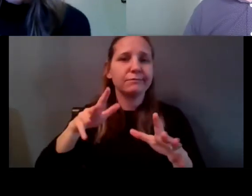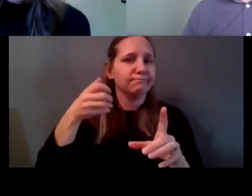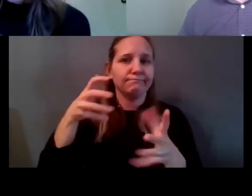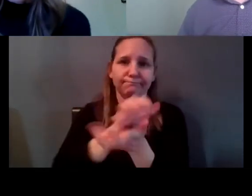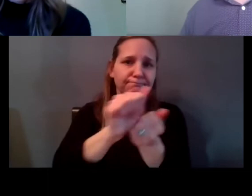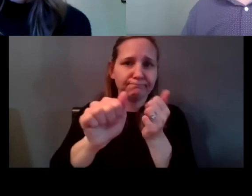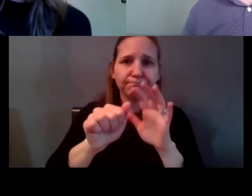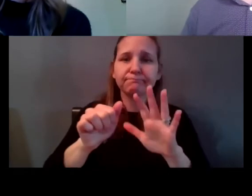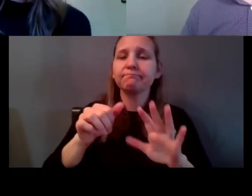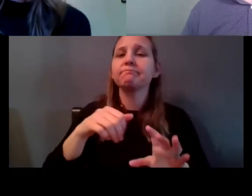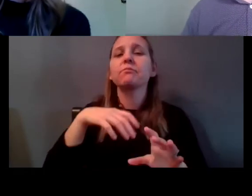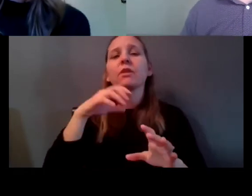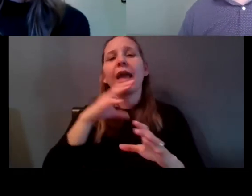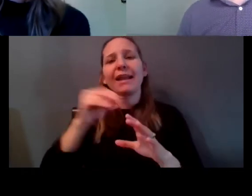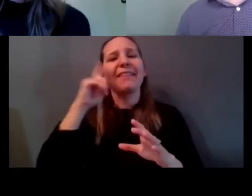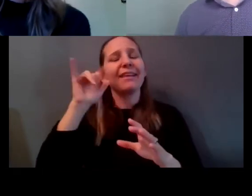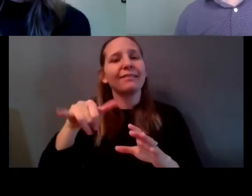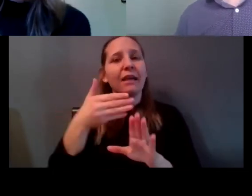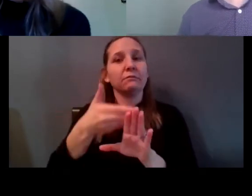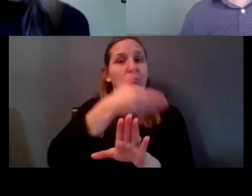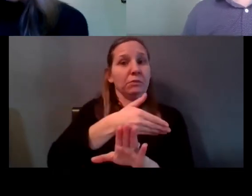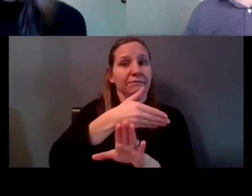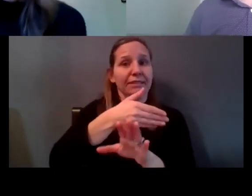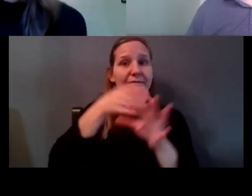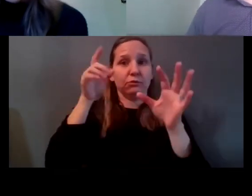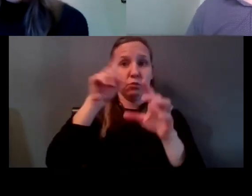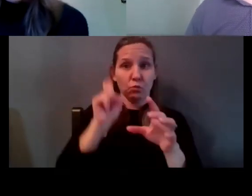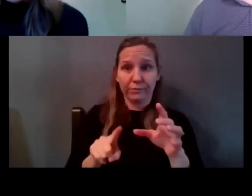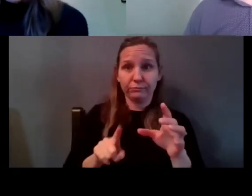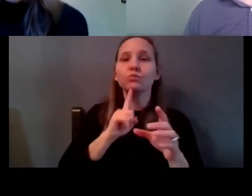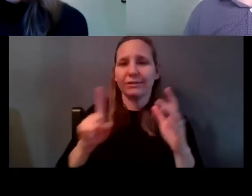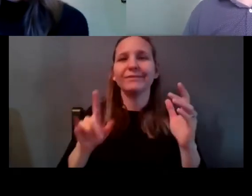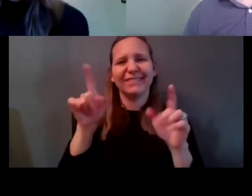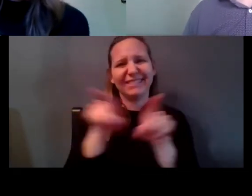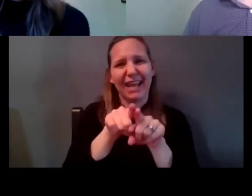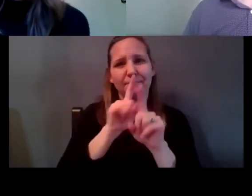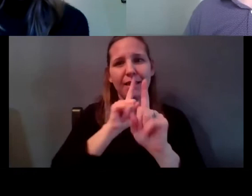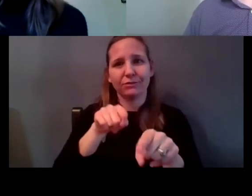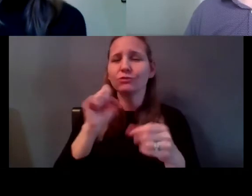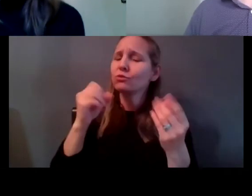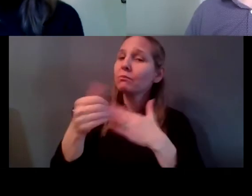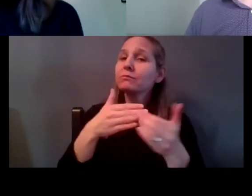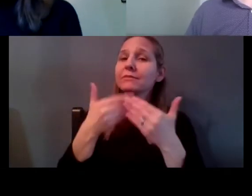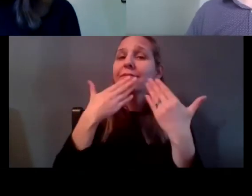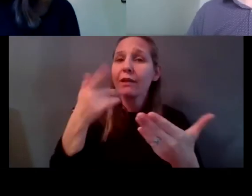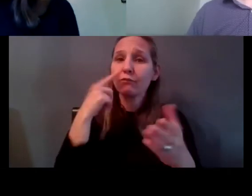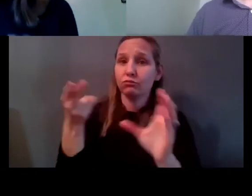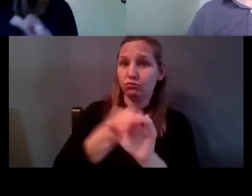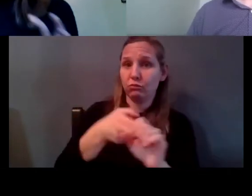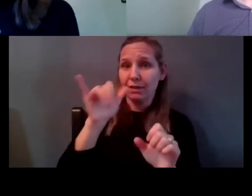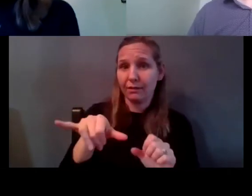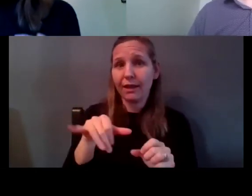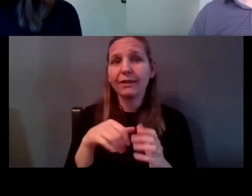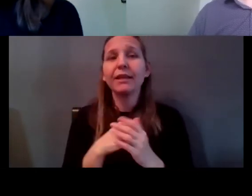concerns in the previous poll. So thanks for participating in the poll. And if that's kind of gotten